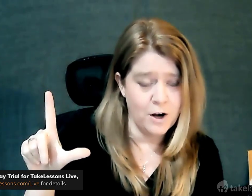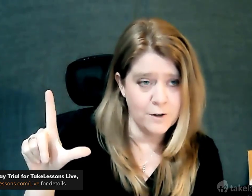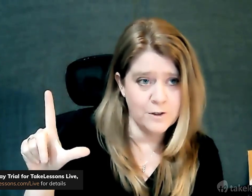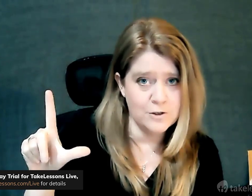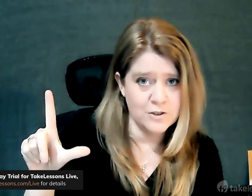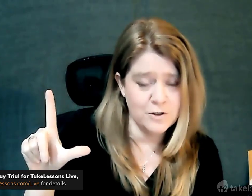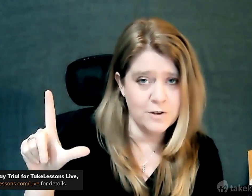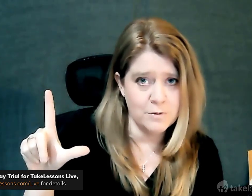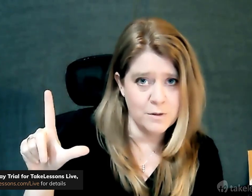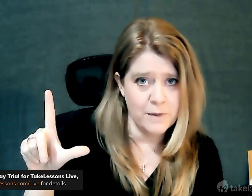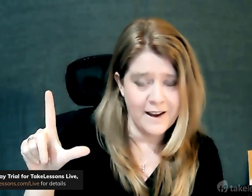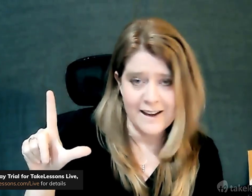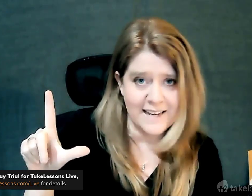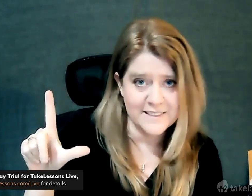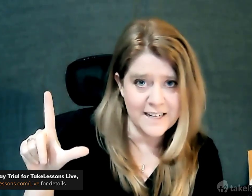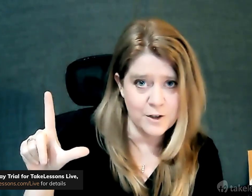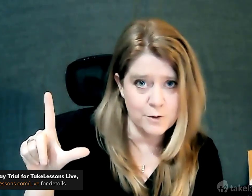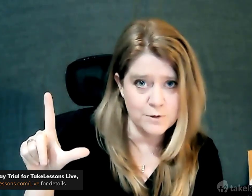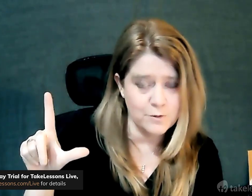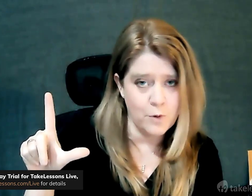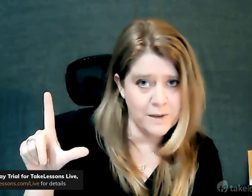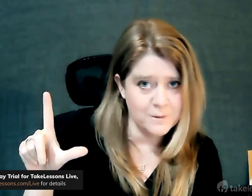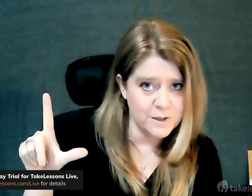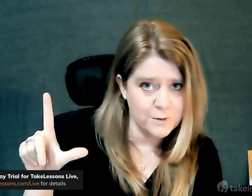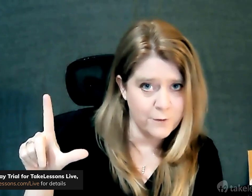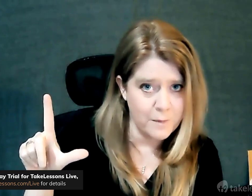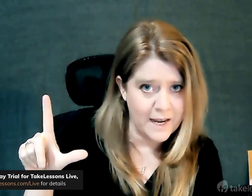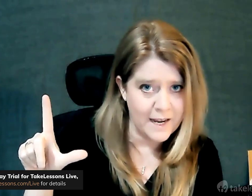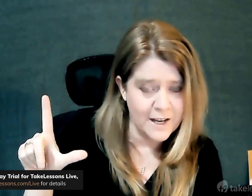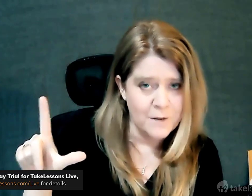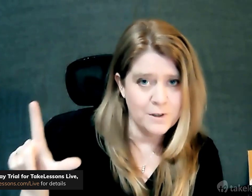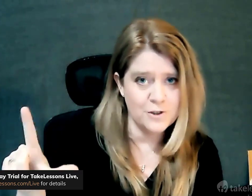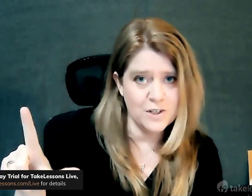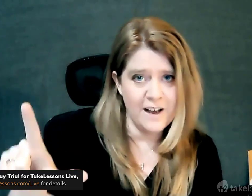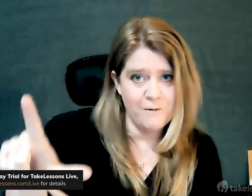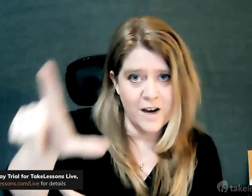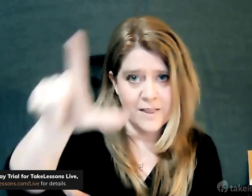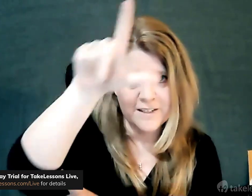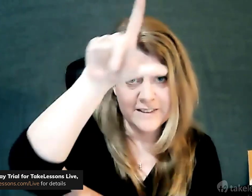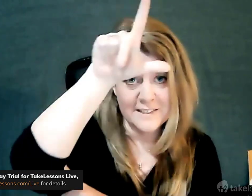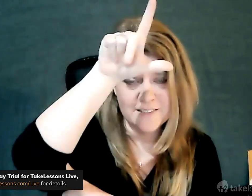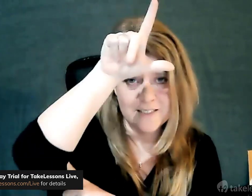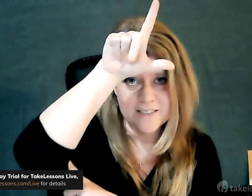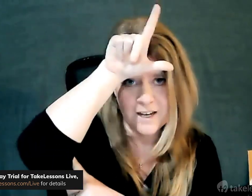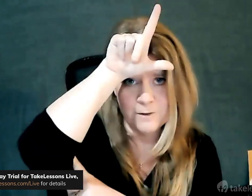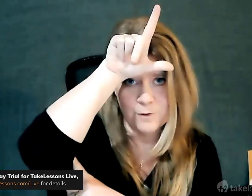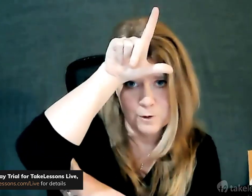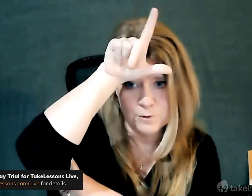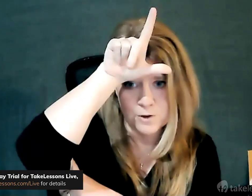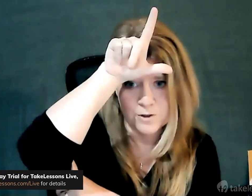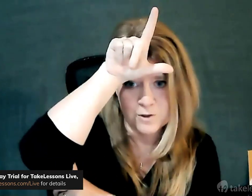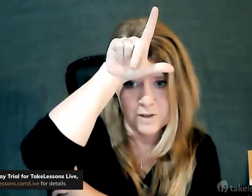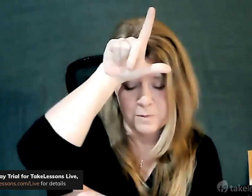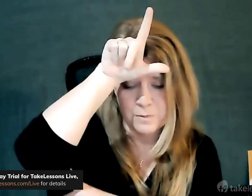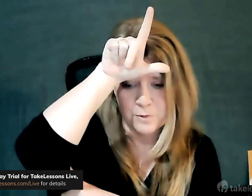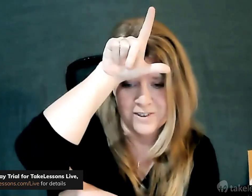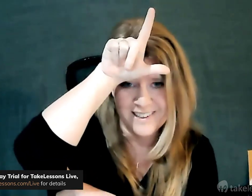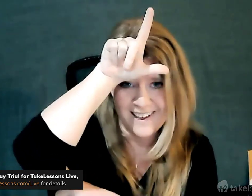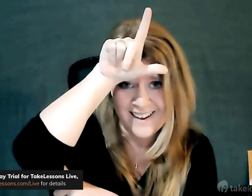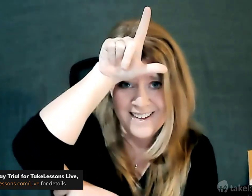you just do this with me. I can't see you, so it won't be as much fun for me, but you should have fun. This is the sign for loser. So a lot of people really like to